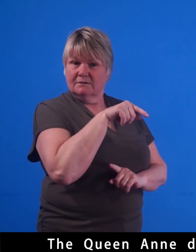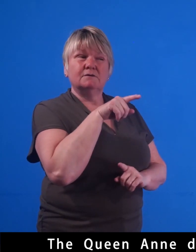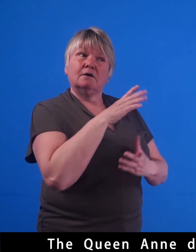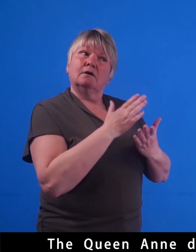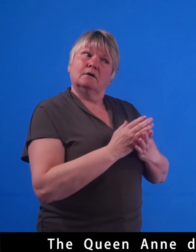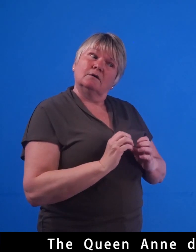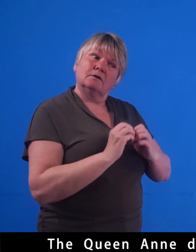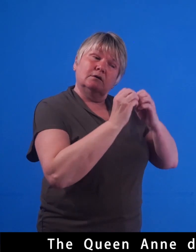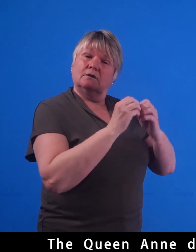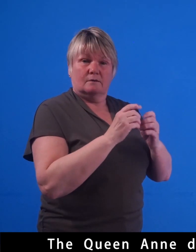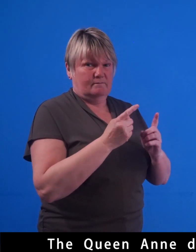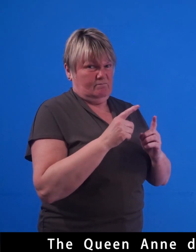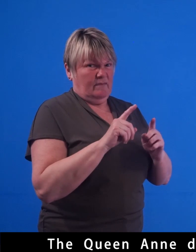toy.